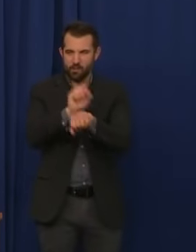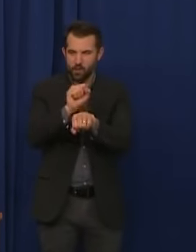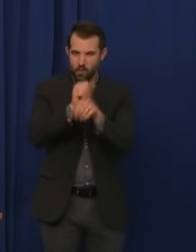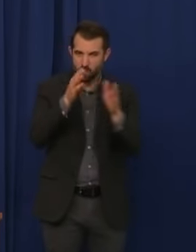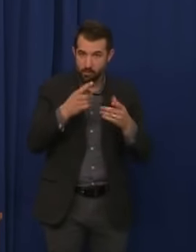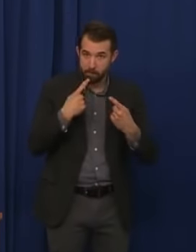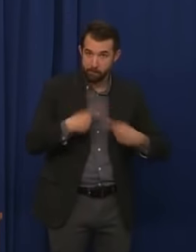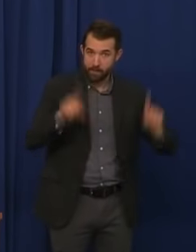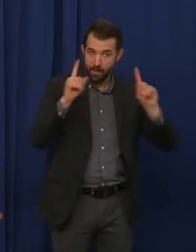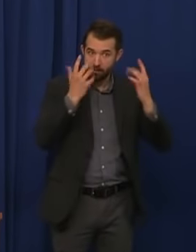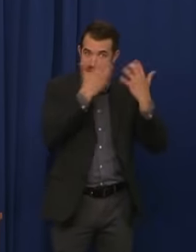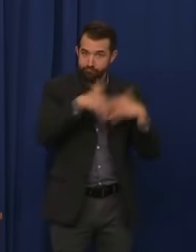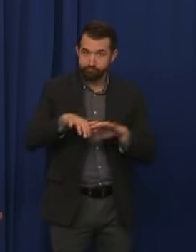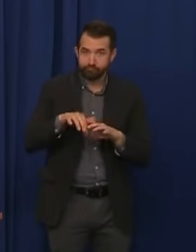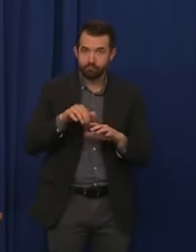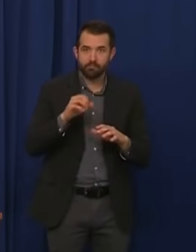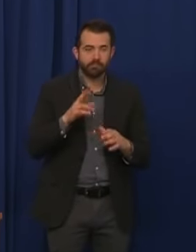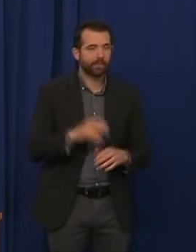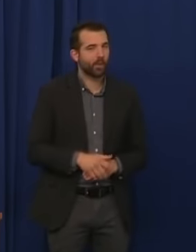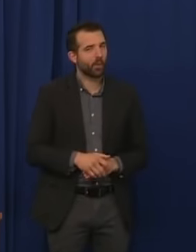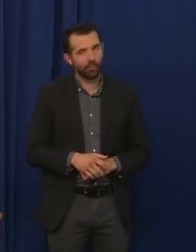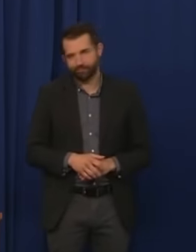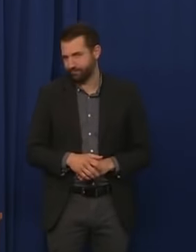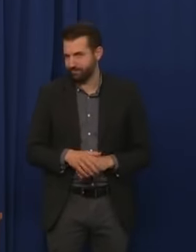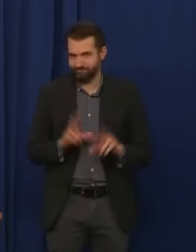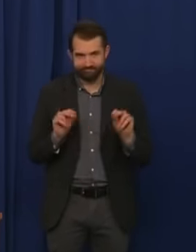problems processing those claims, and I am